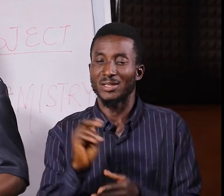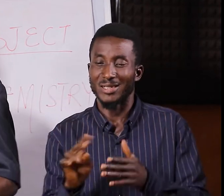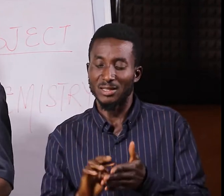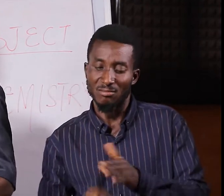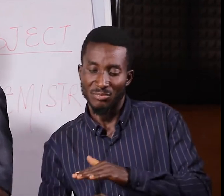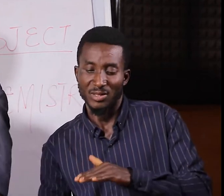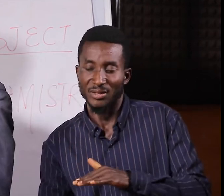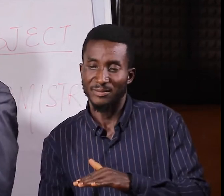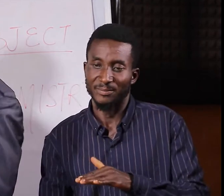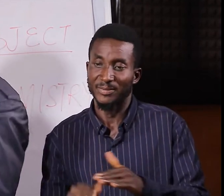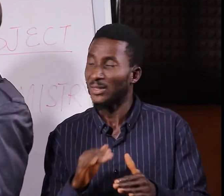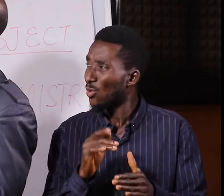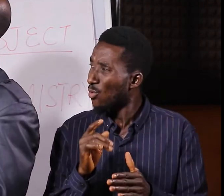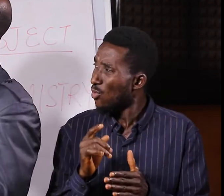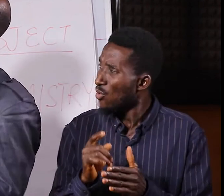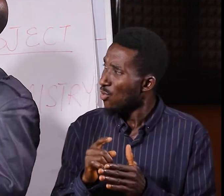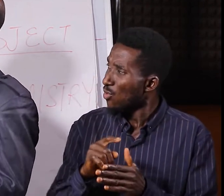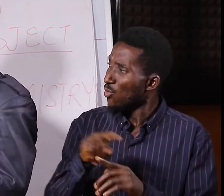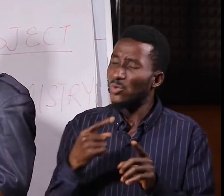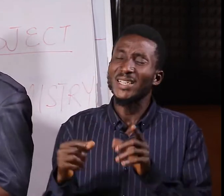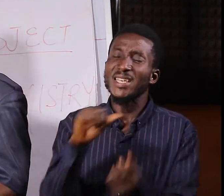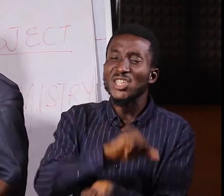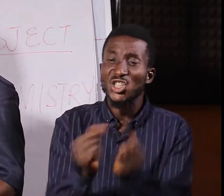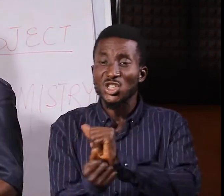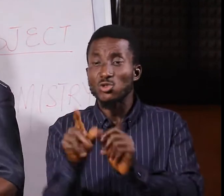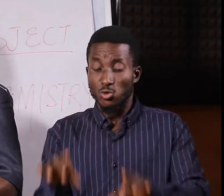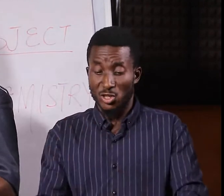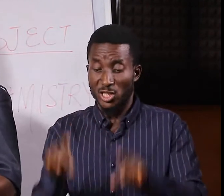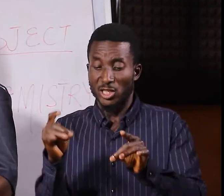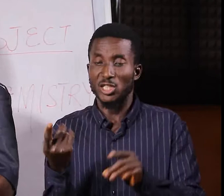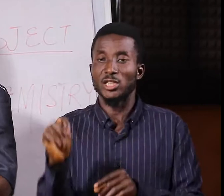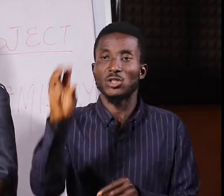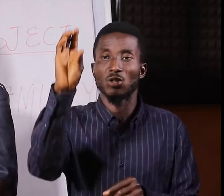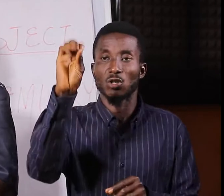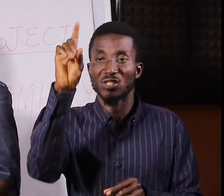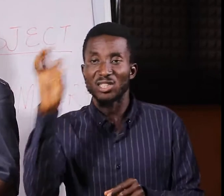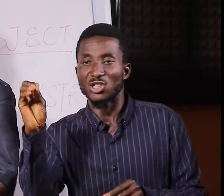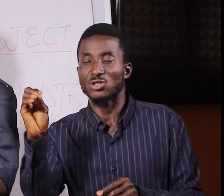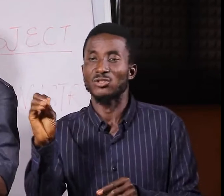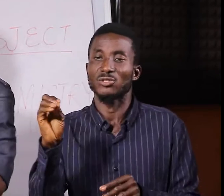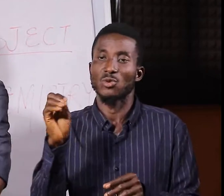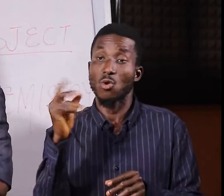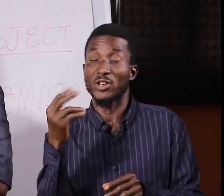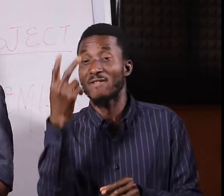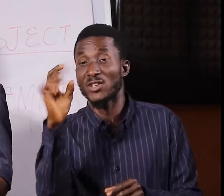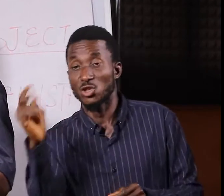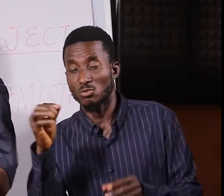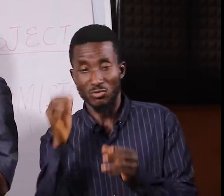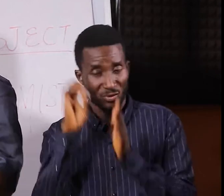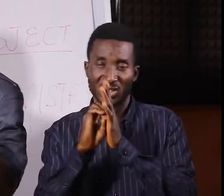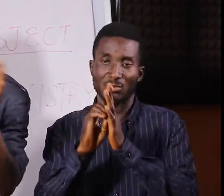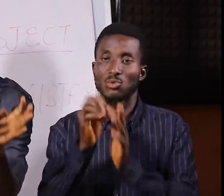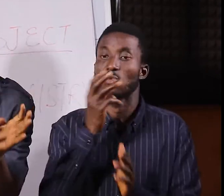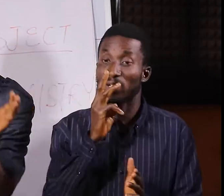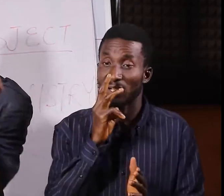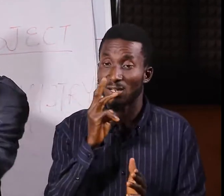beneath. When I say interchange, it means that you take the oxidation or the valency of, for instance, water. You take the valency